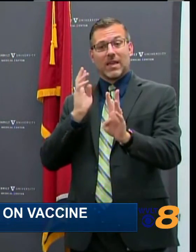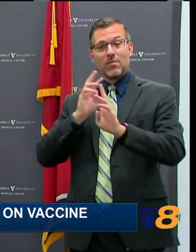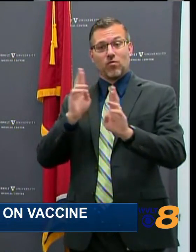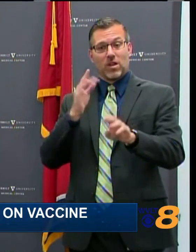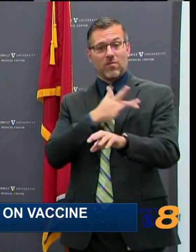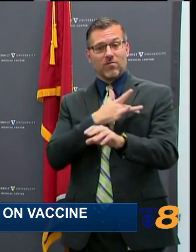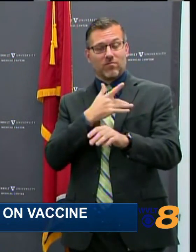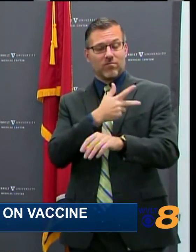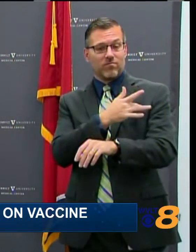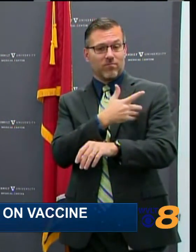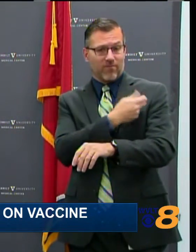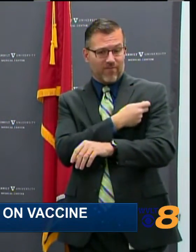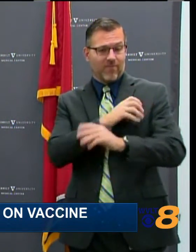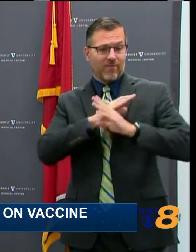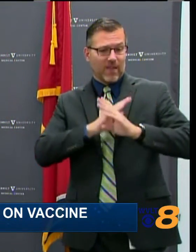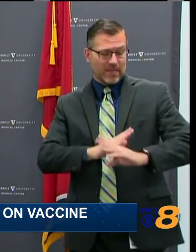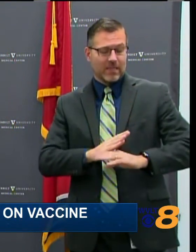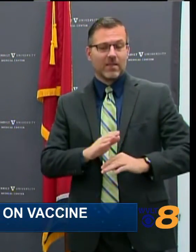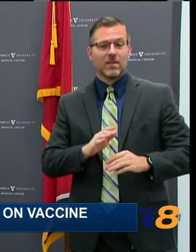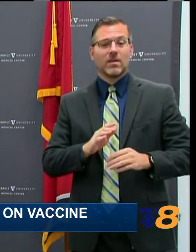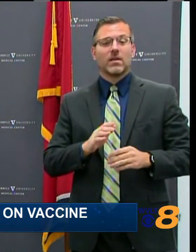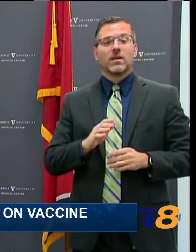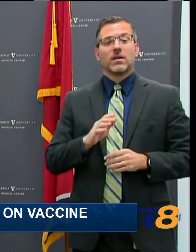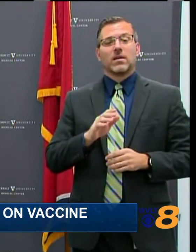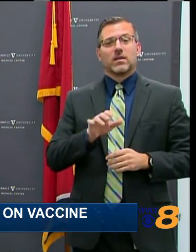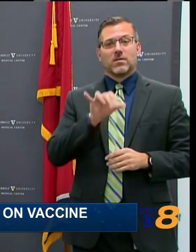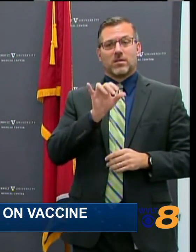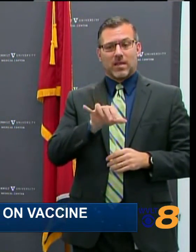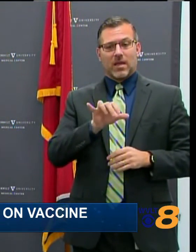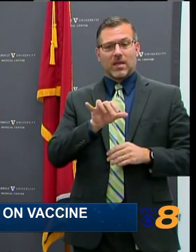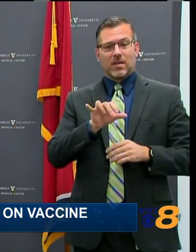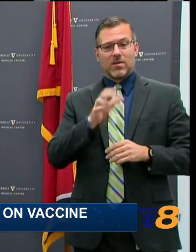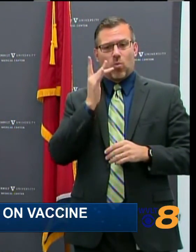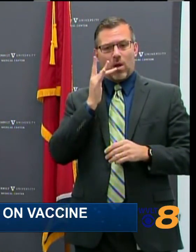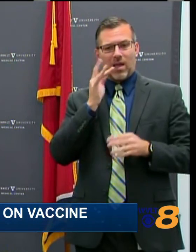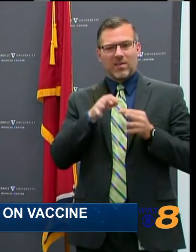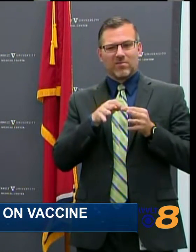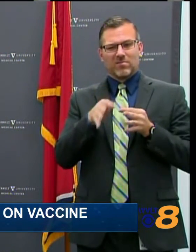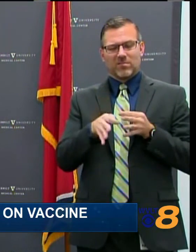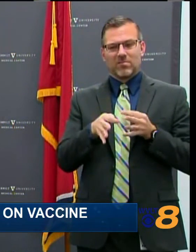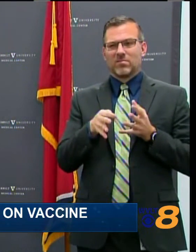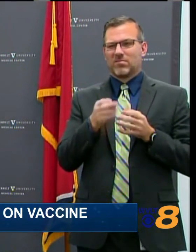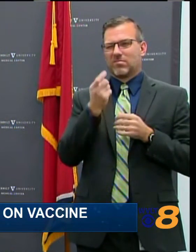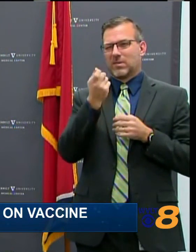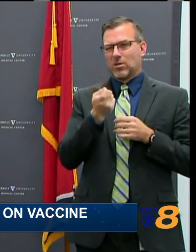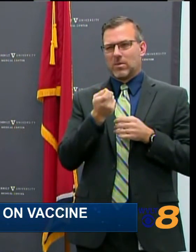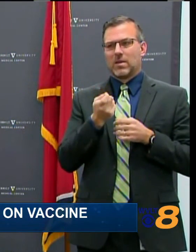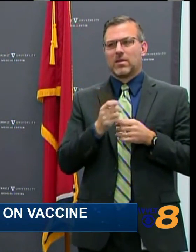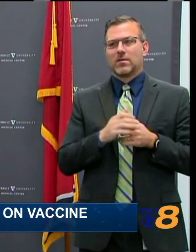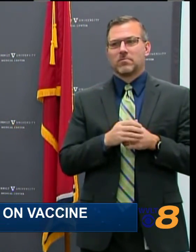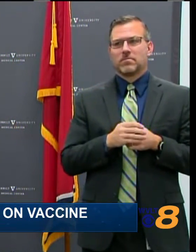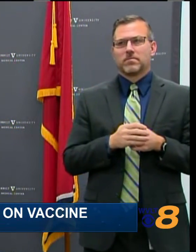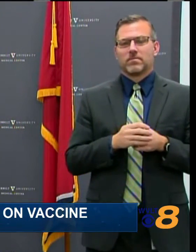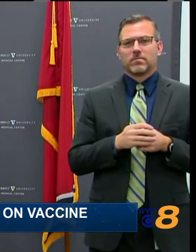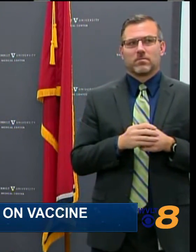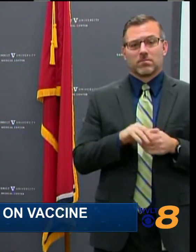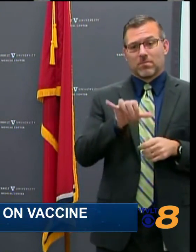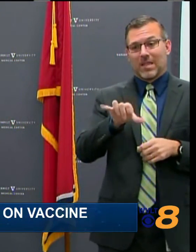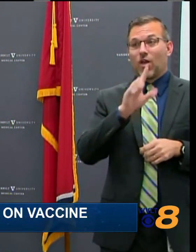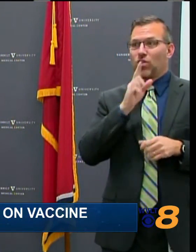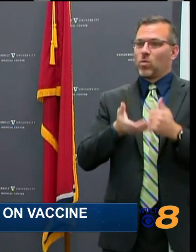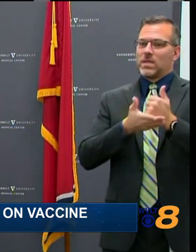end that caused this date of this vaccine. Turns out that was helpful